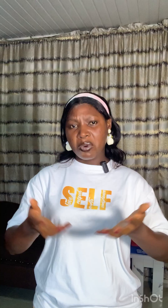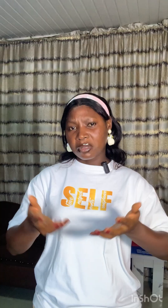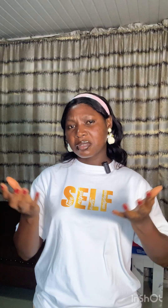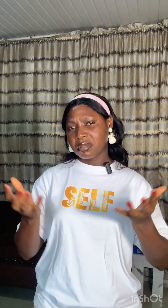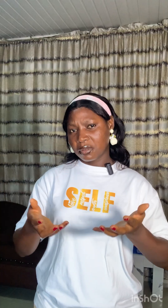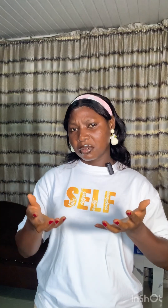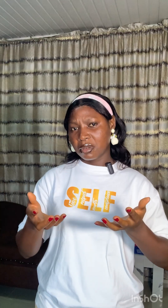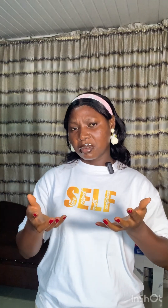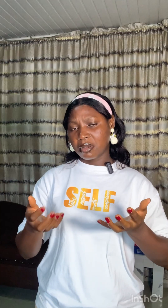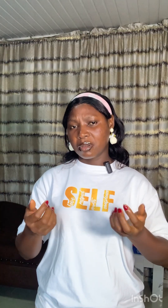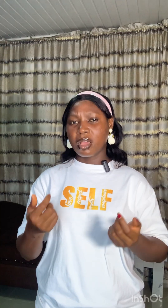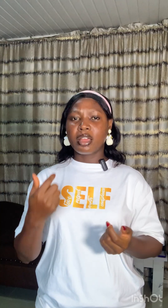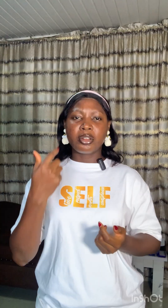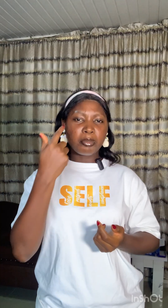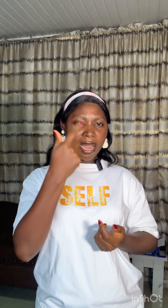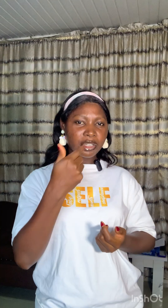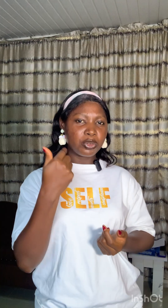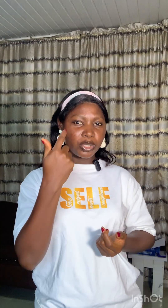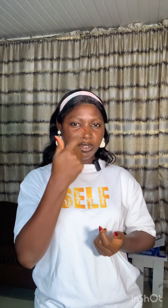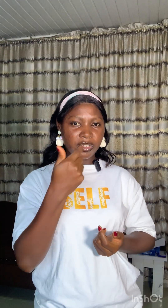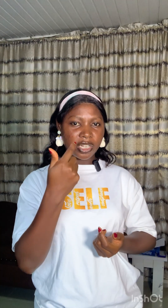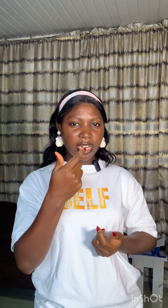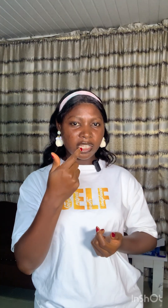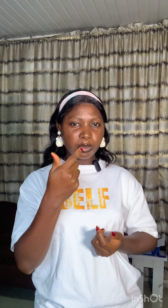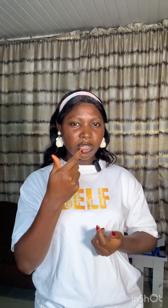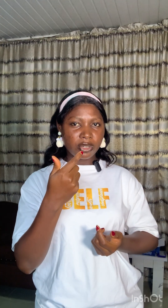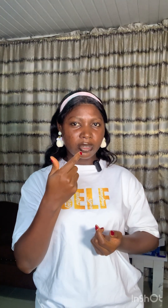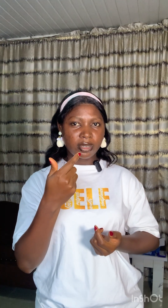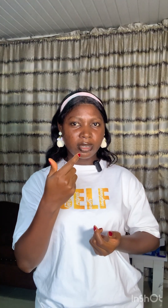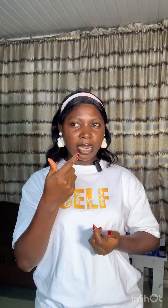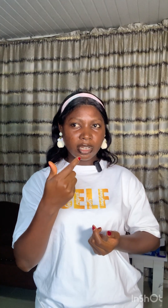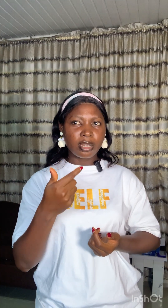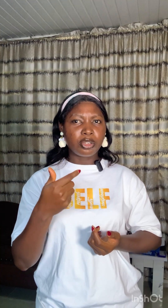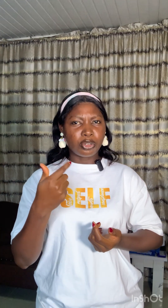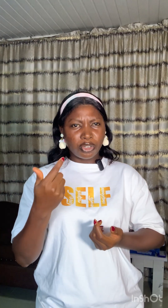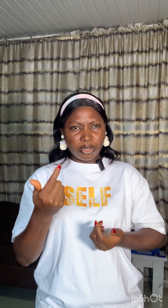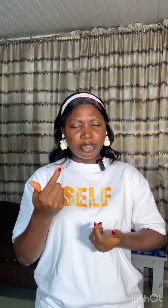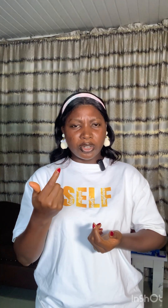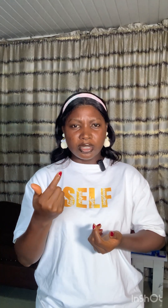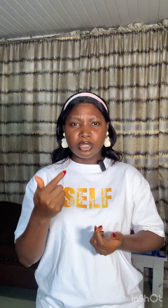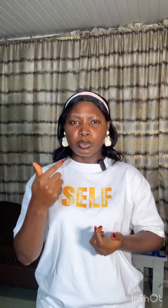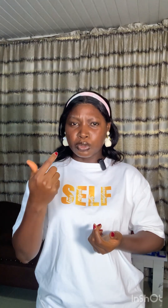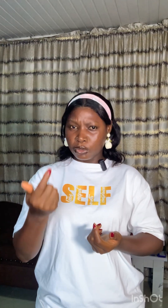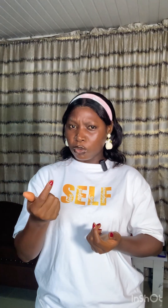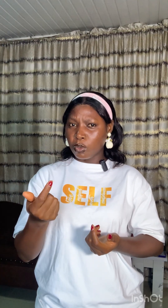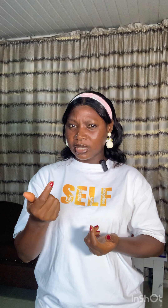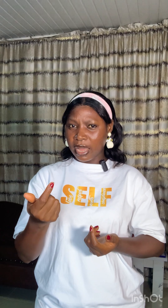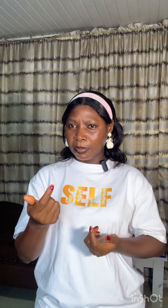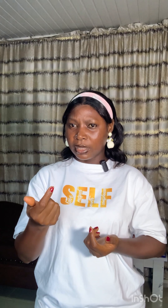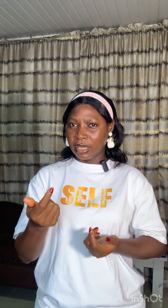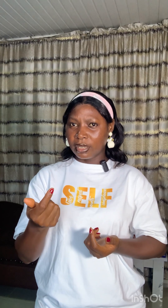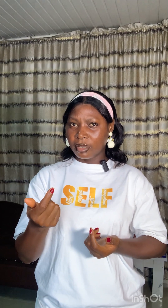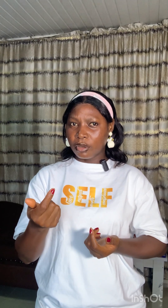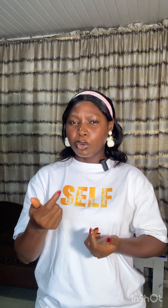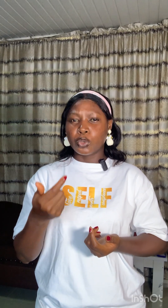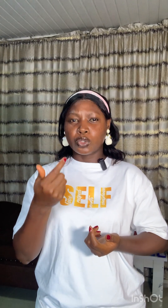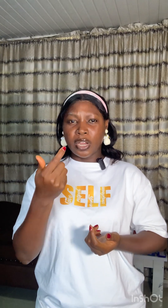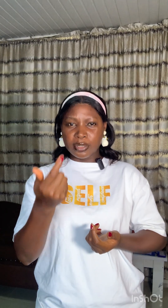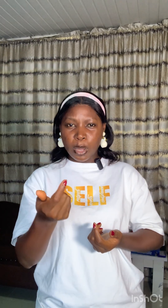What? Don't mind you with your facial expression. Like you're curious, you want to know what's happening, or you're trying to ask